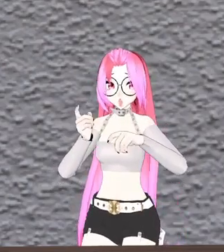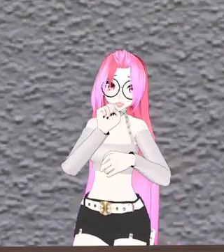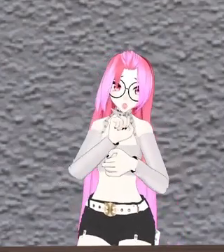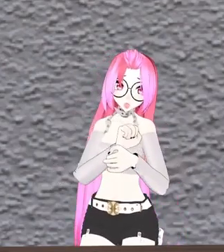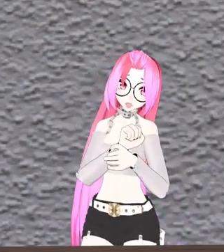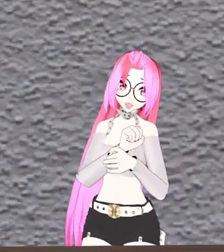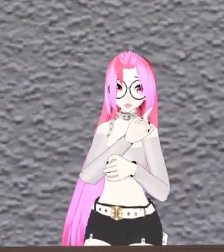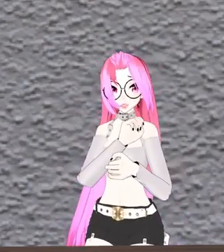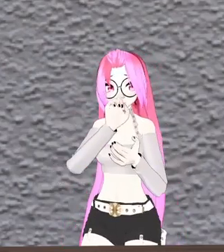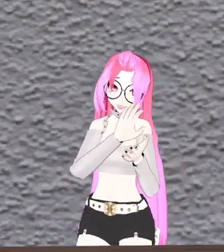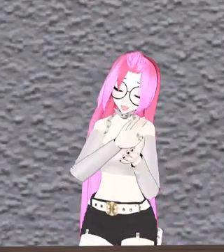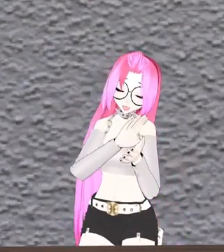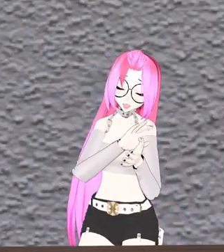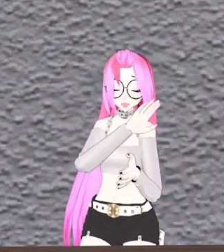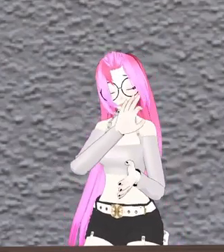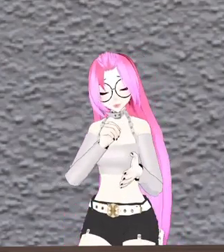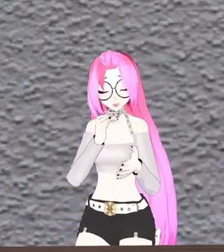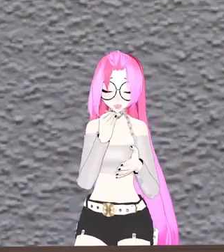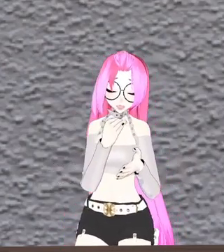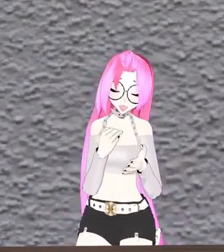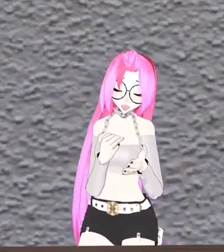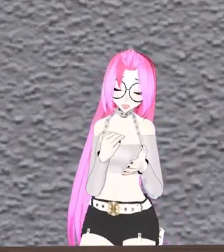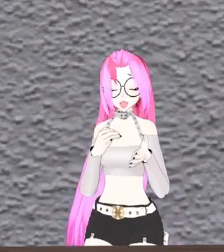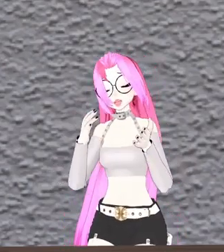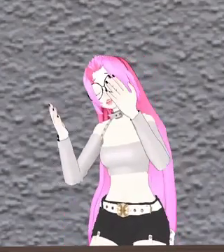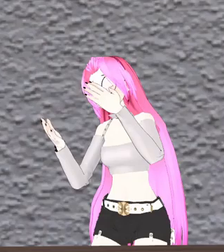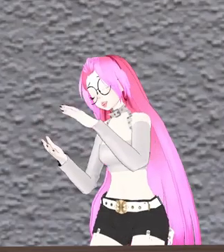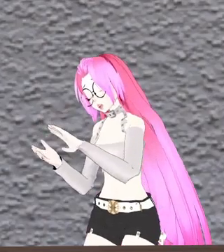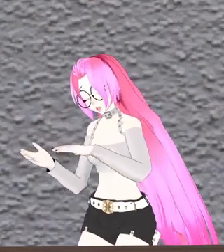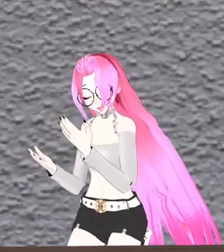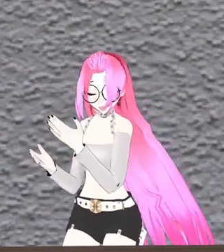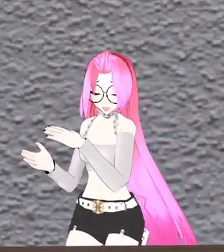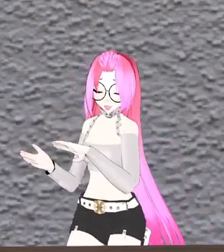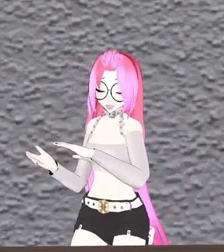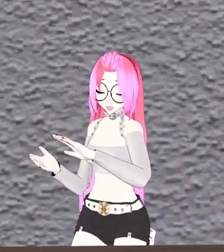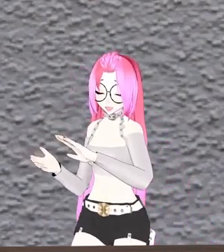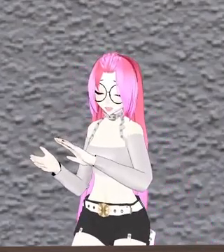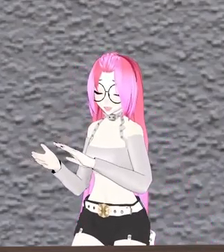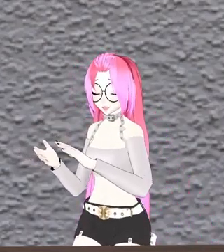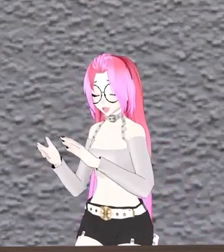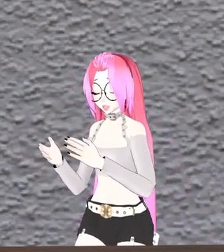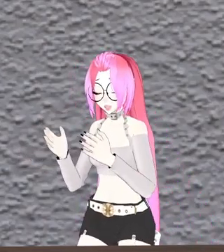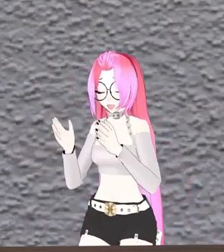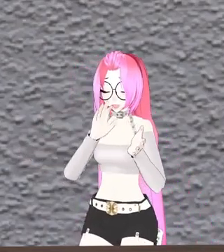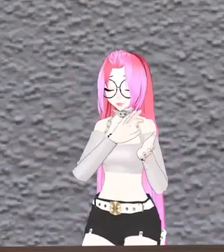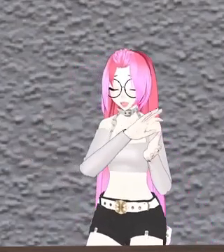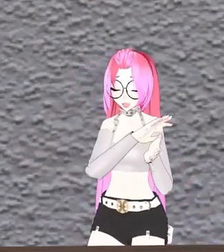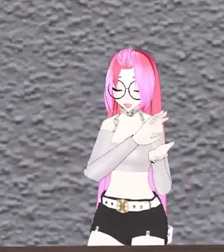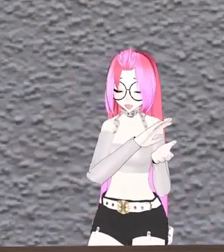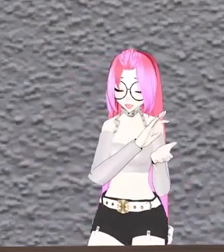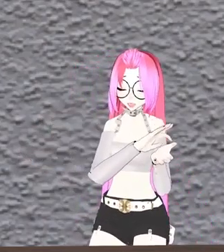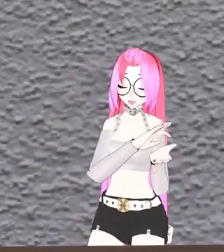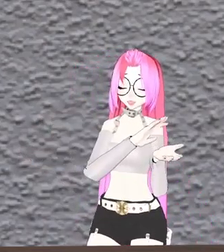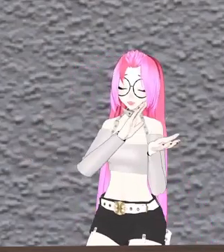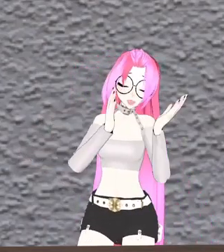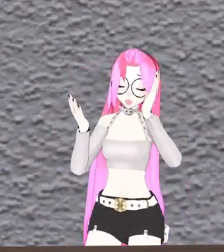to work and school, and I draw, and I do art for a living, okay, like, I did all of these like this, but let's